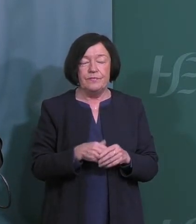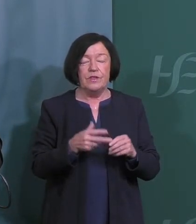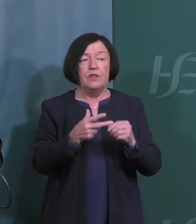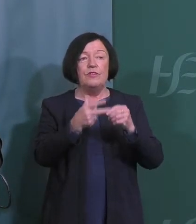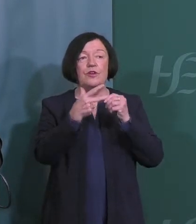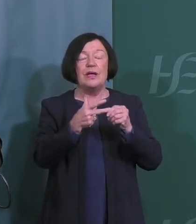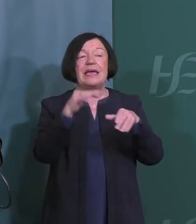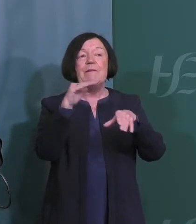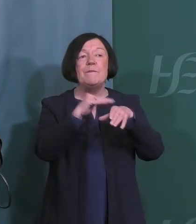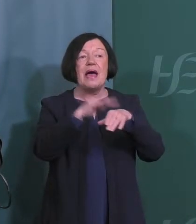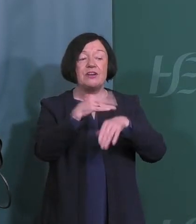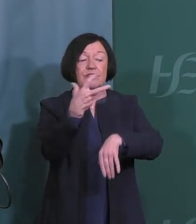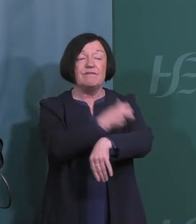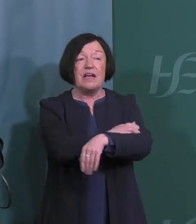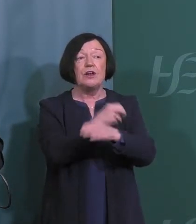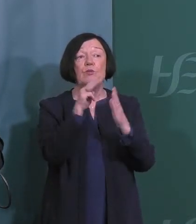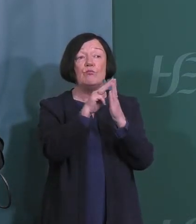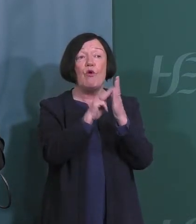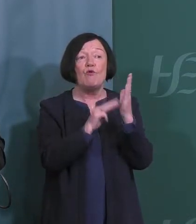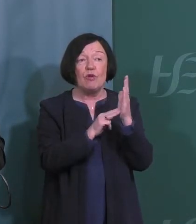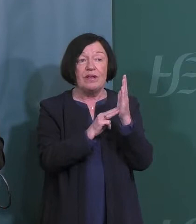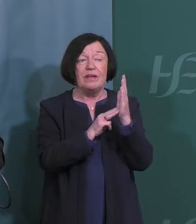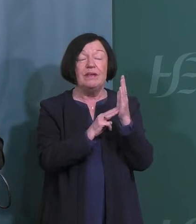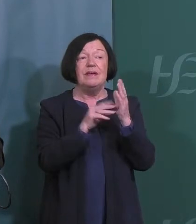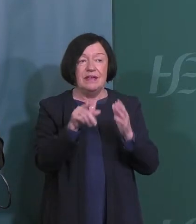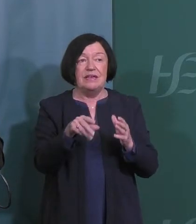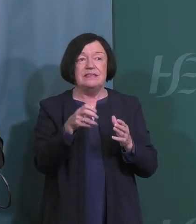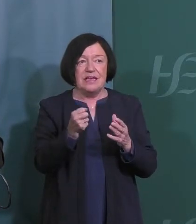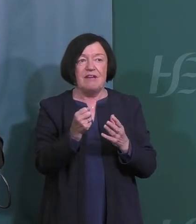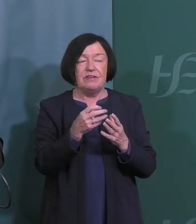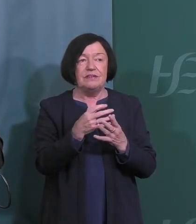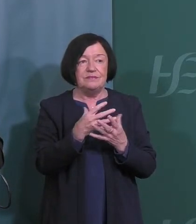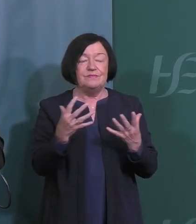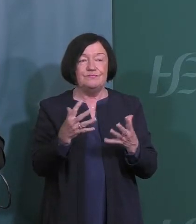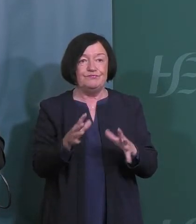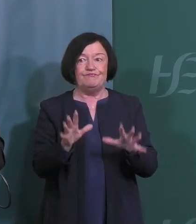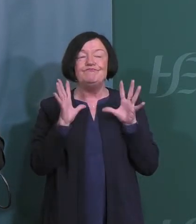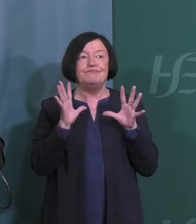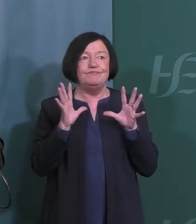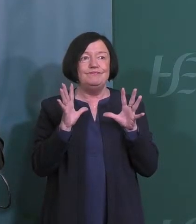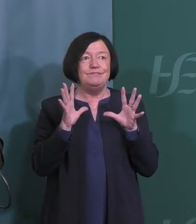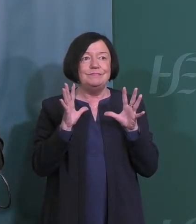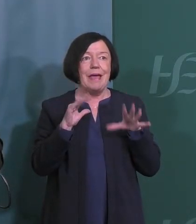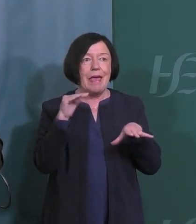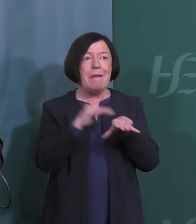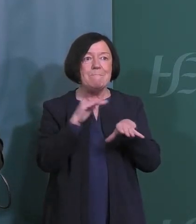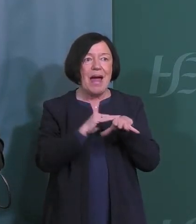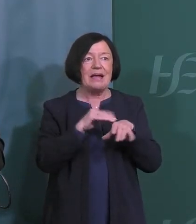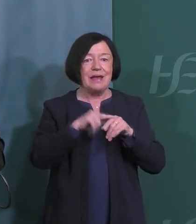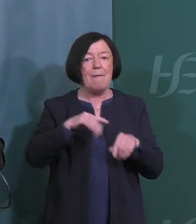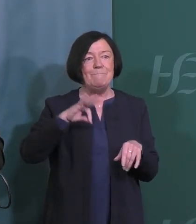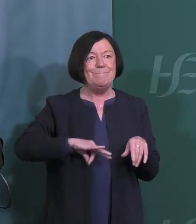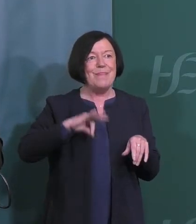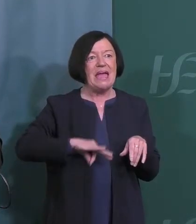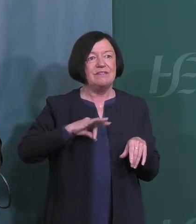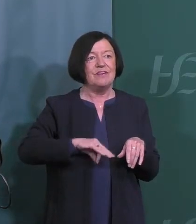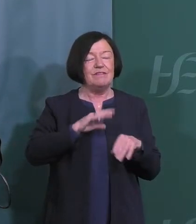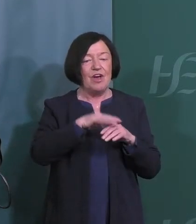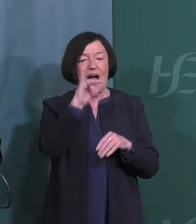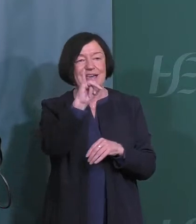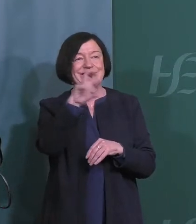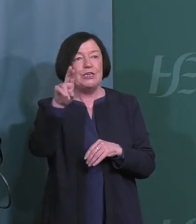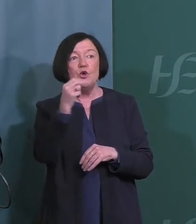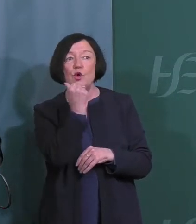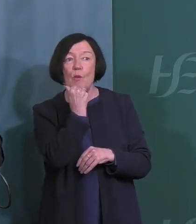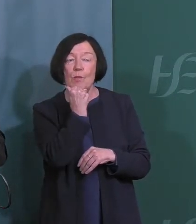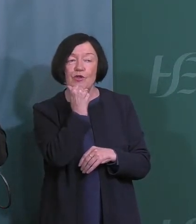Thirdly, the impact of the vaccination programme is having quite a striking impact and benefit in relation to ICU